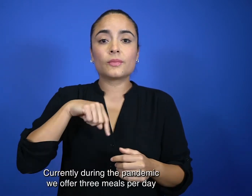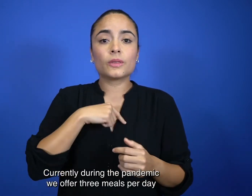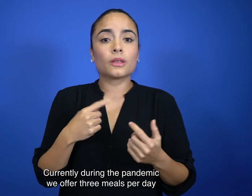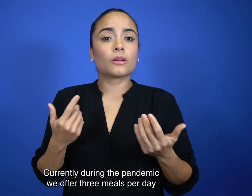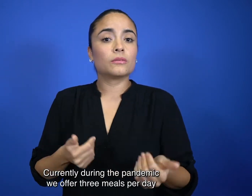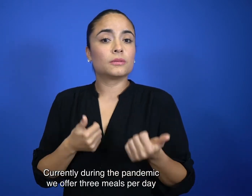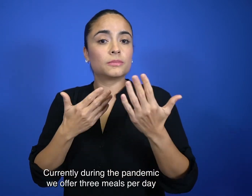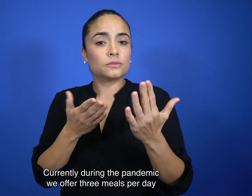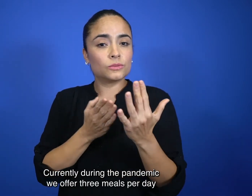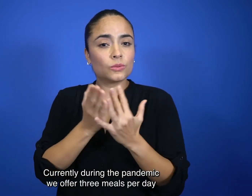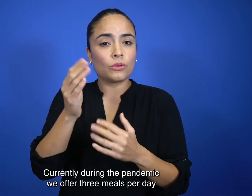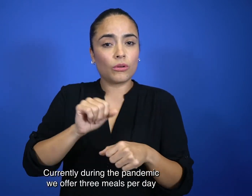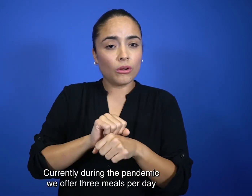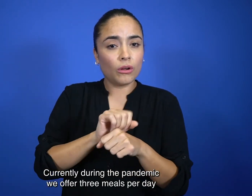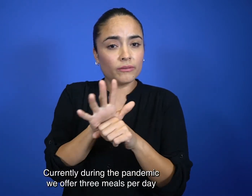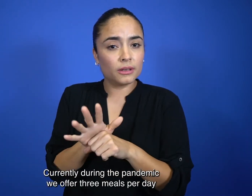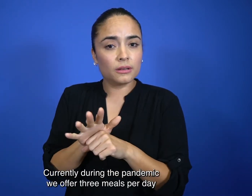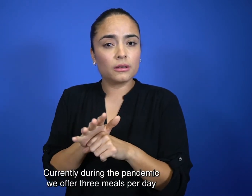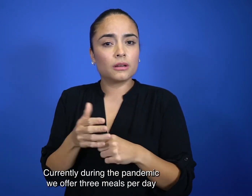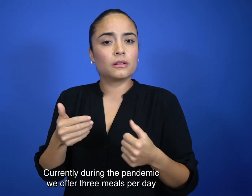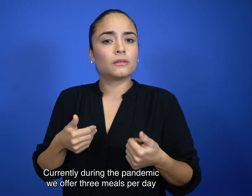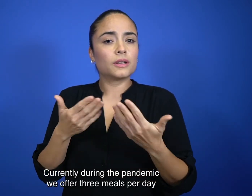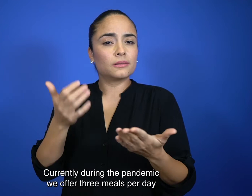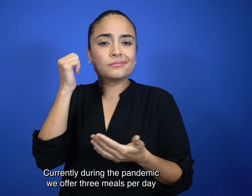currently during the pandemic, we offer 3 meals per day